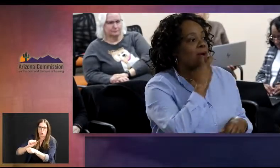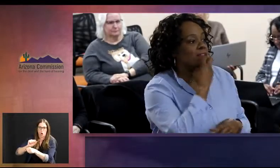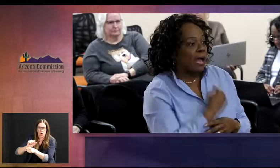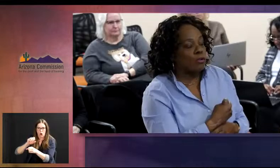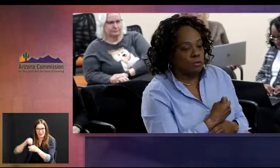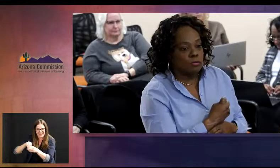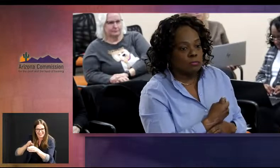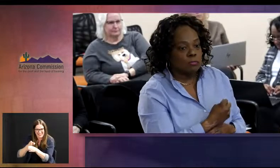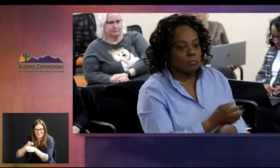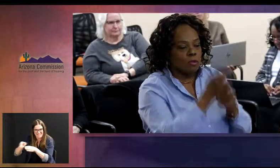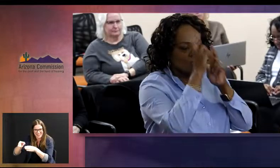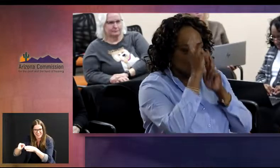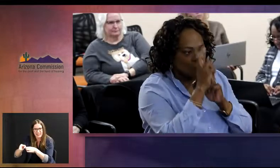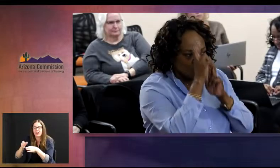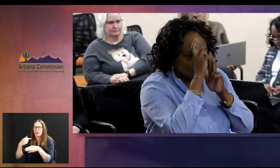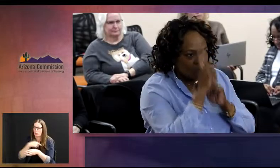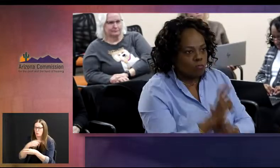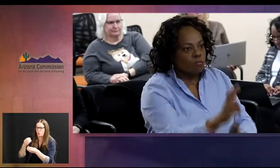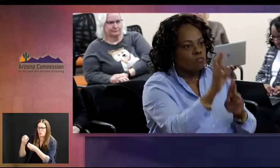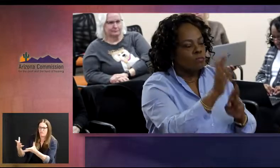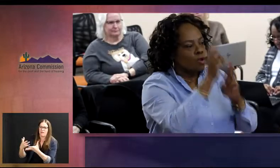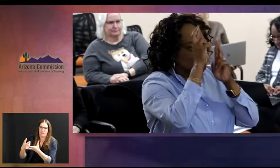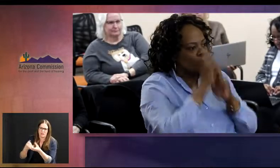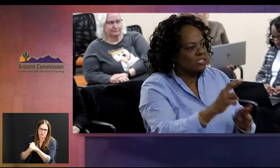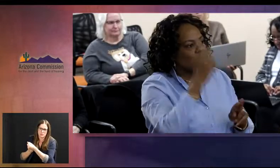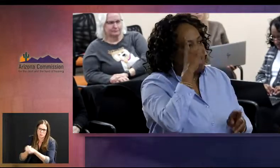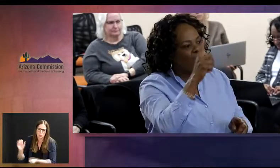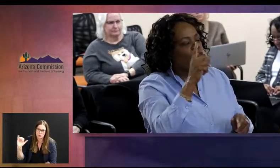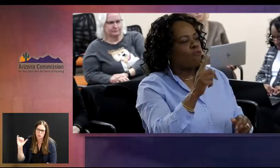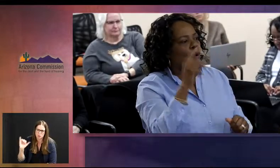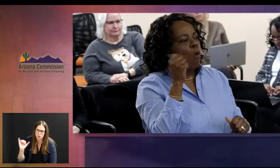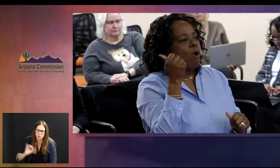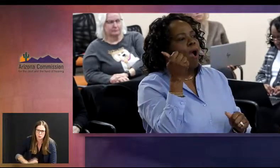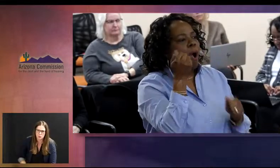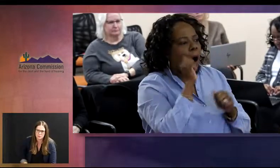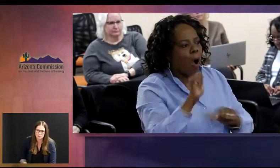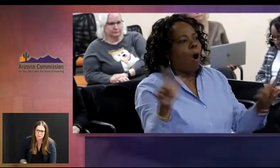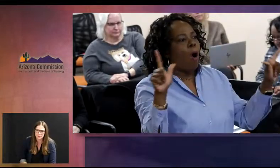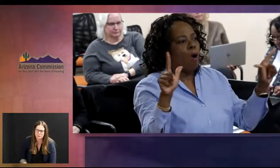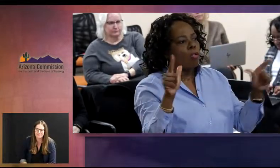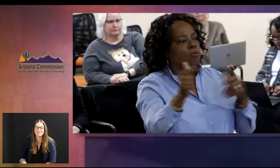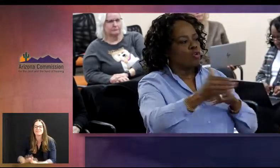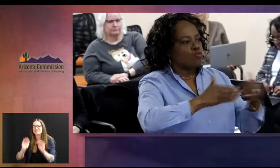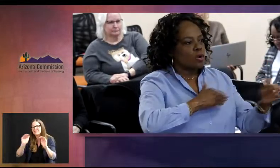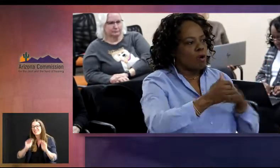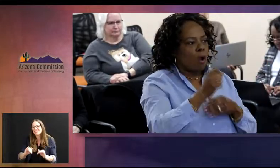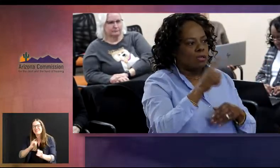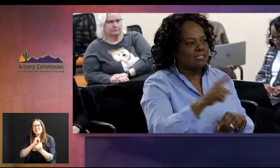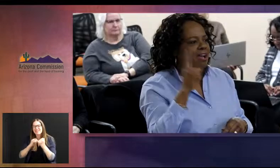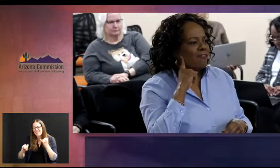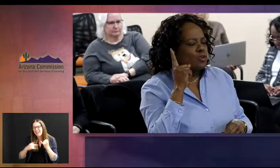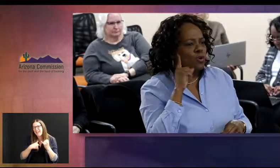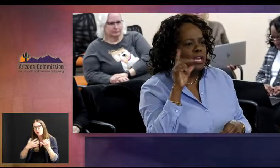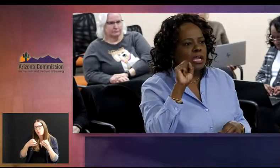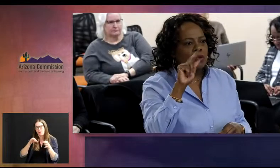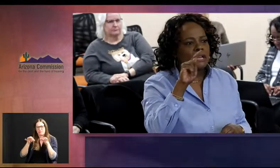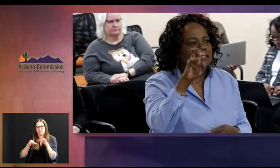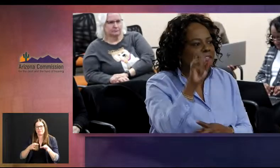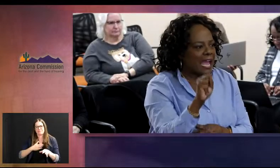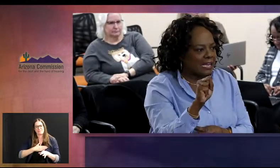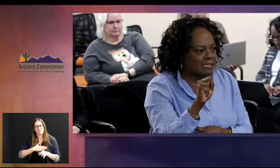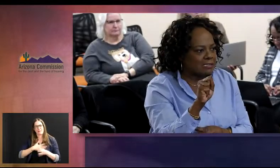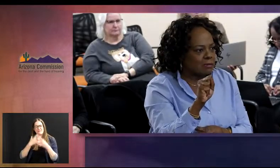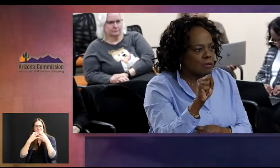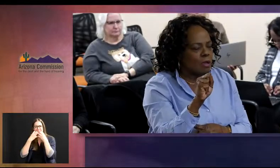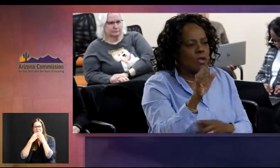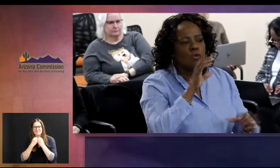And lastly, I want to talk about my values. Ultimately, respect. Respect for all,